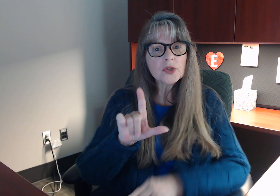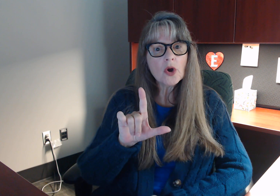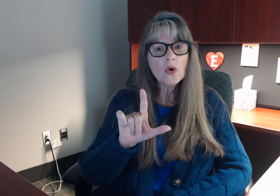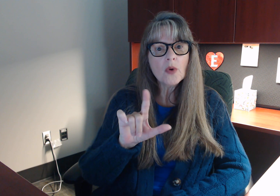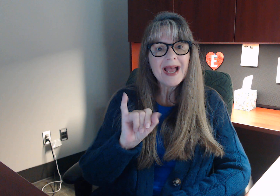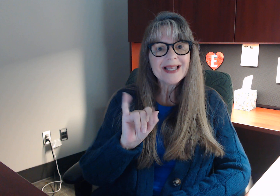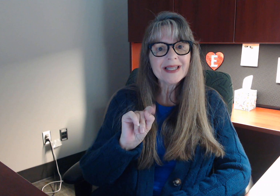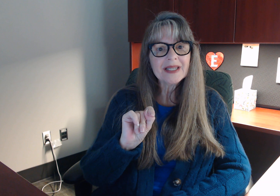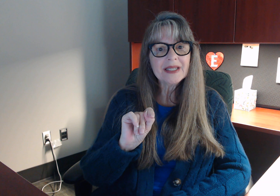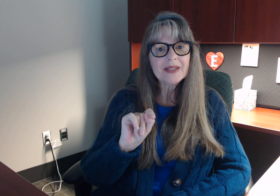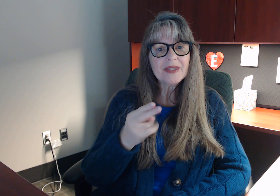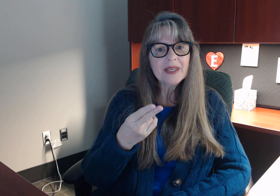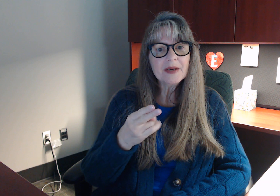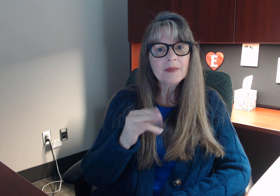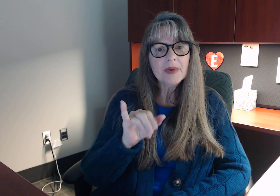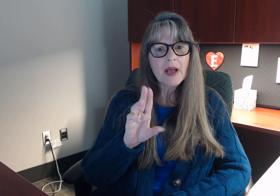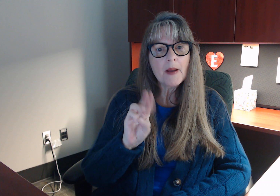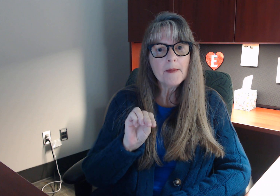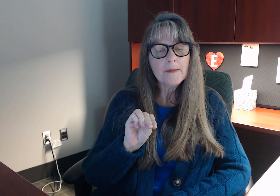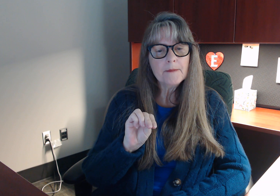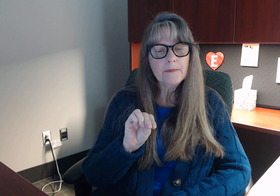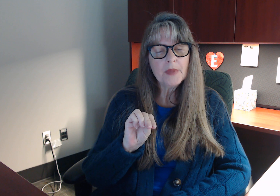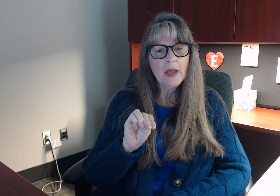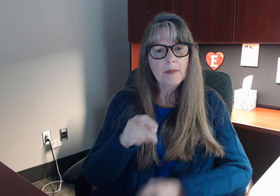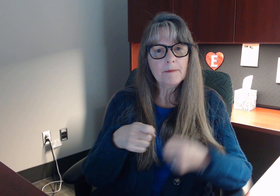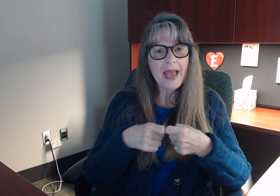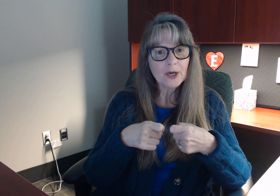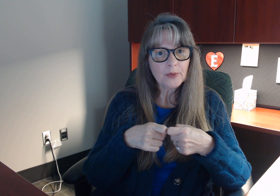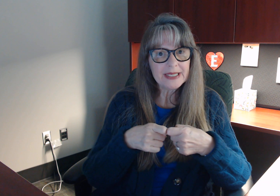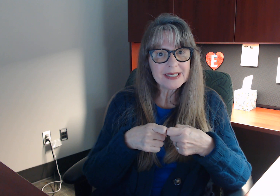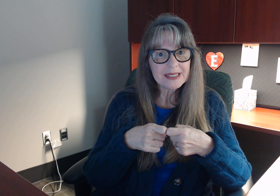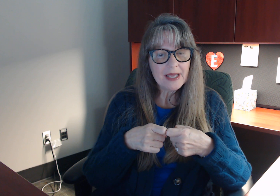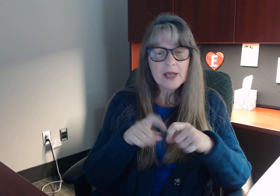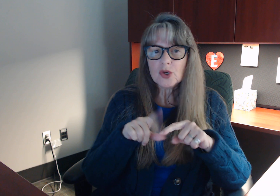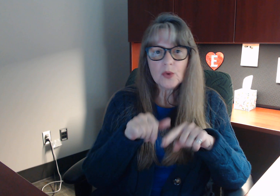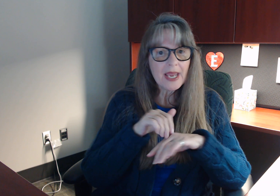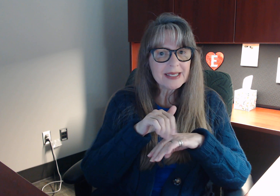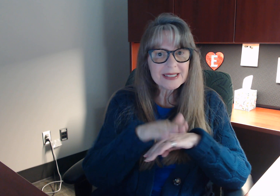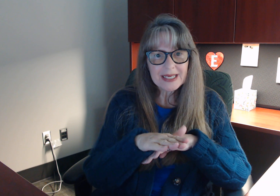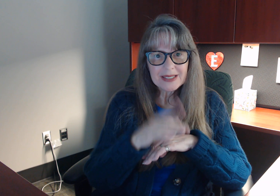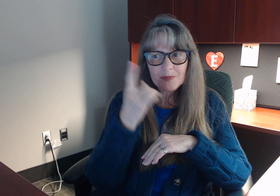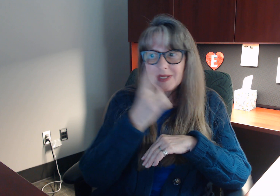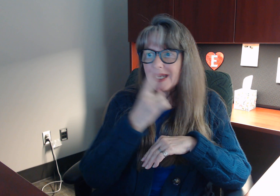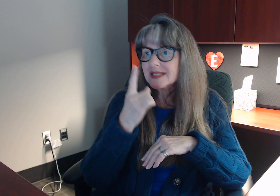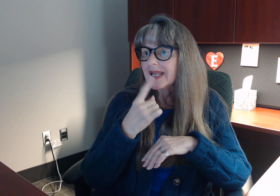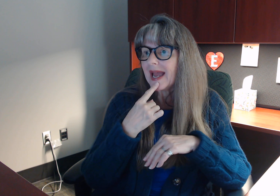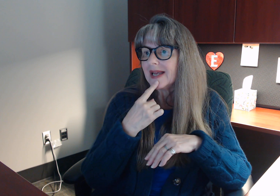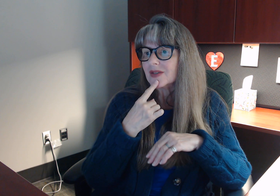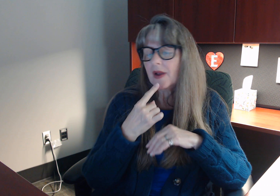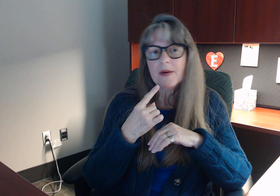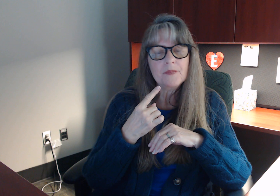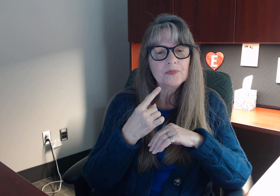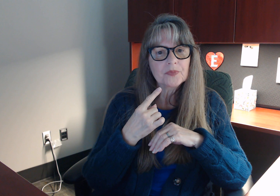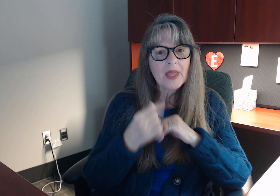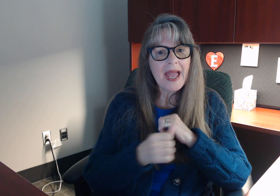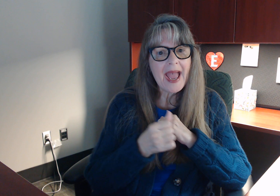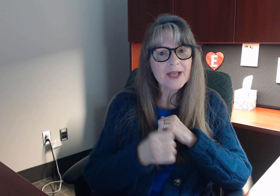Also, lithium batteries you can't send because it has a